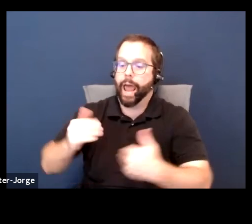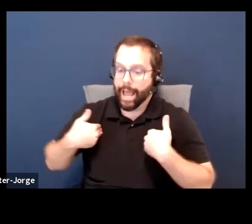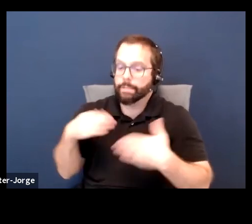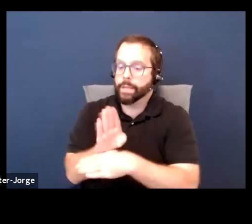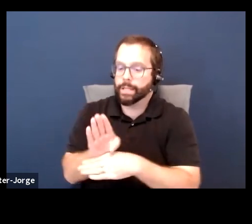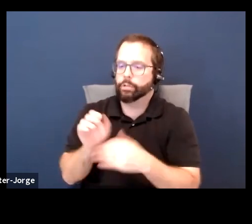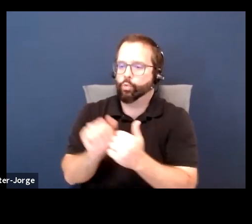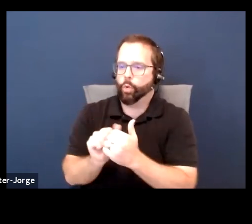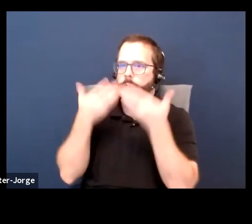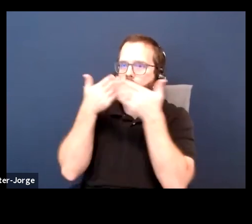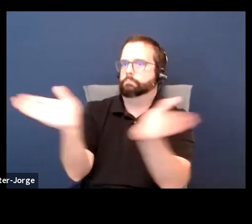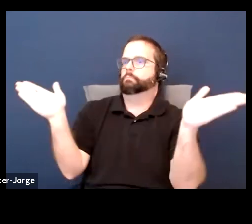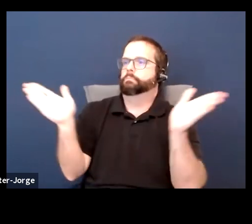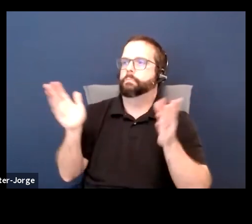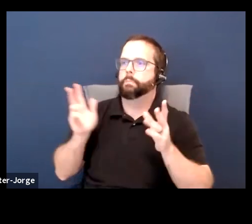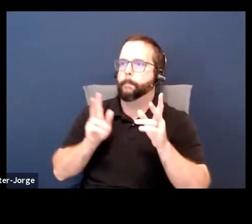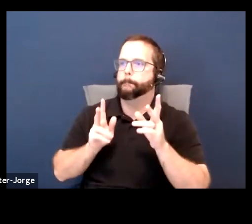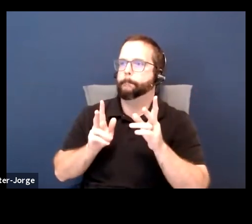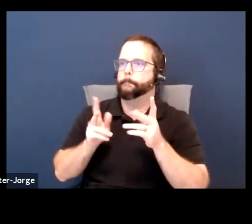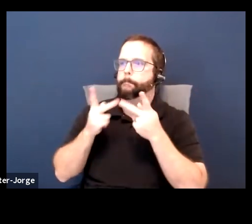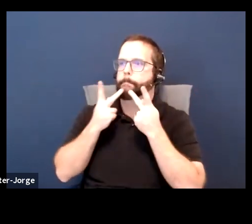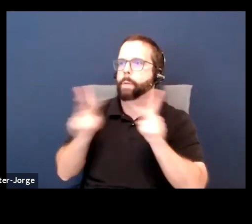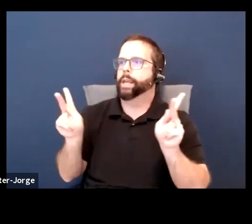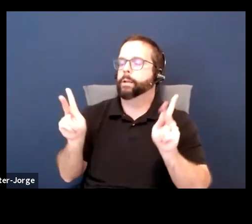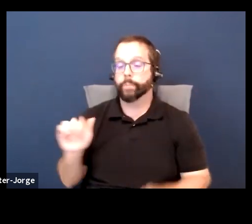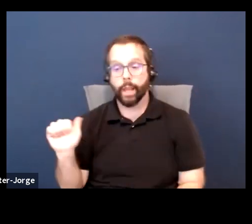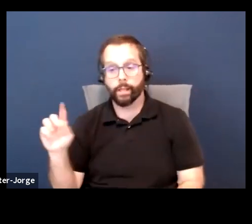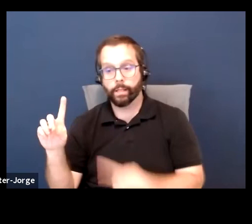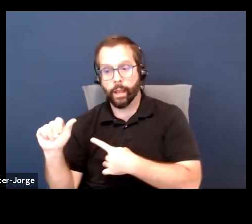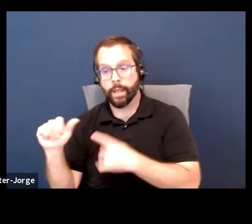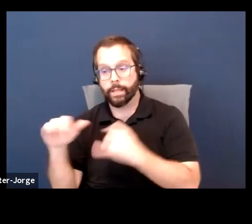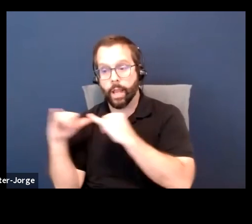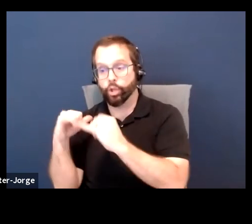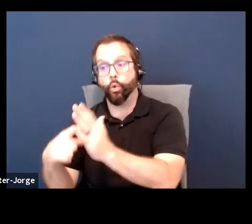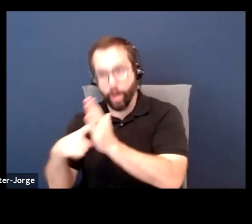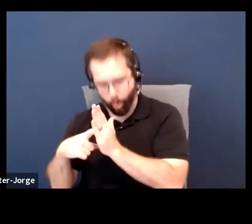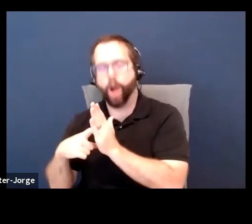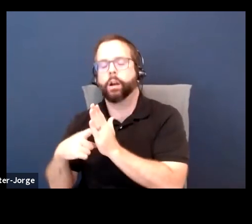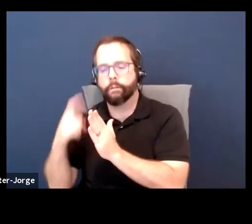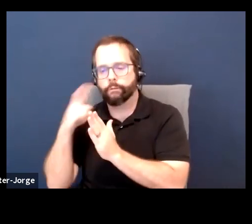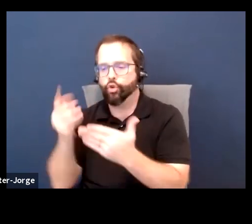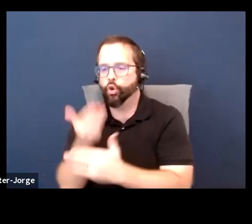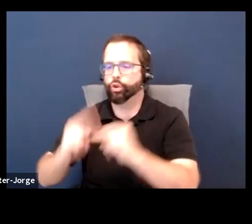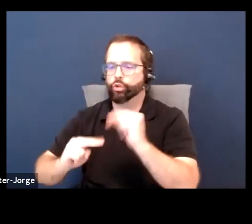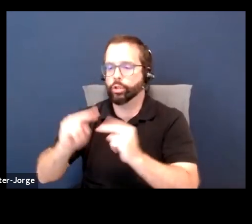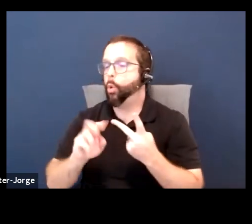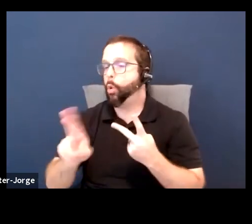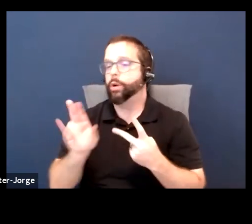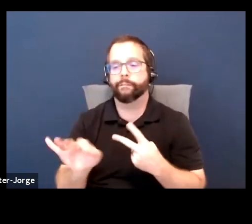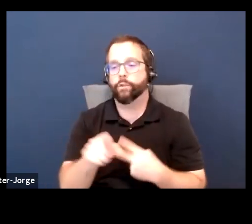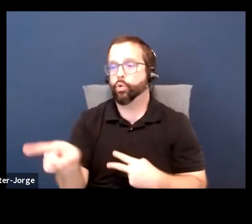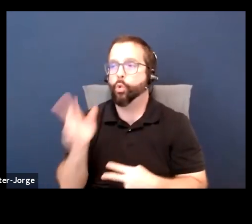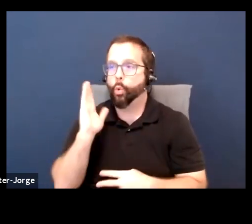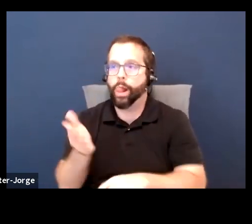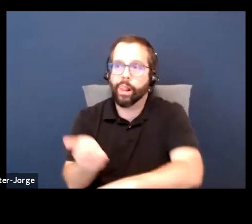And the ADA standards are required for new construction, or if you're going to alter something. As a